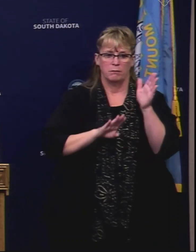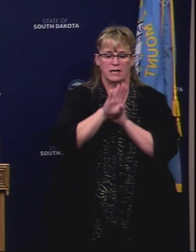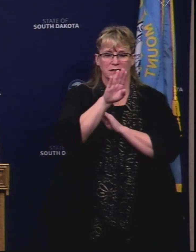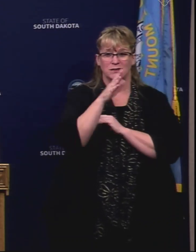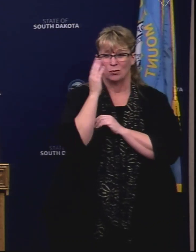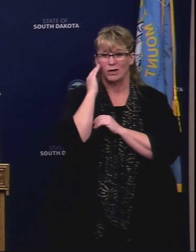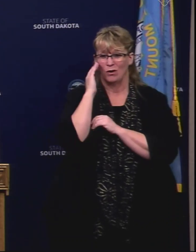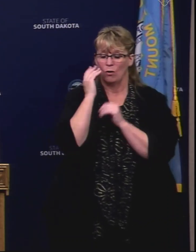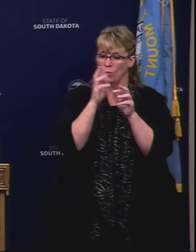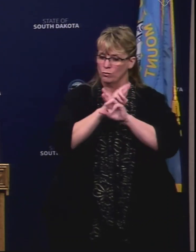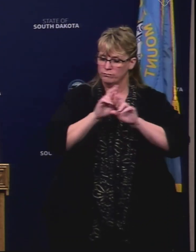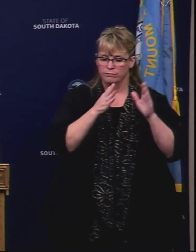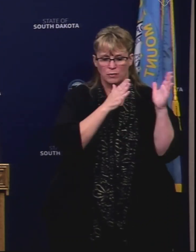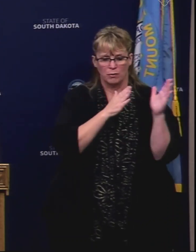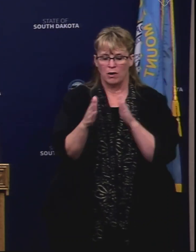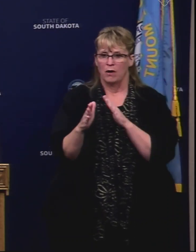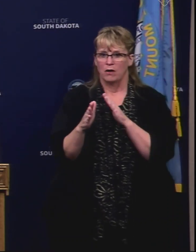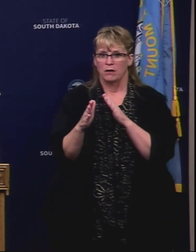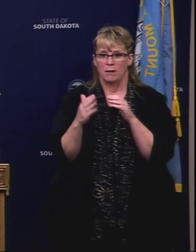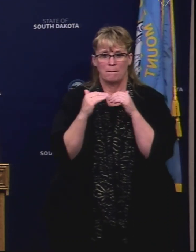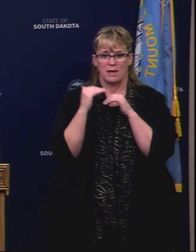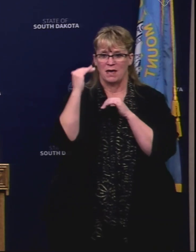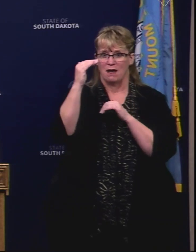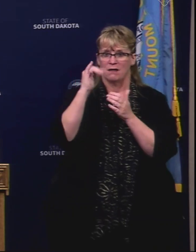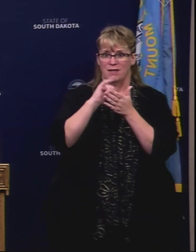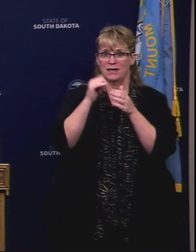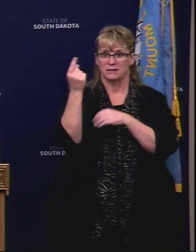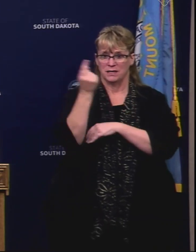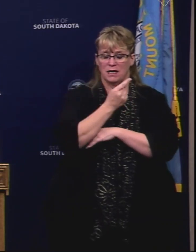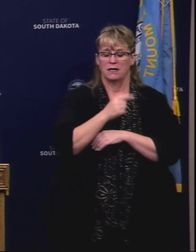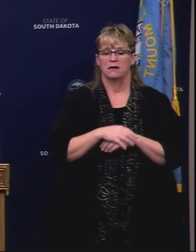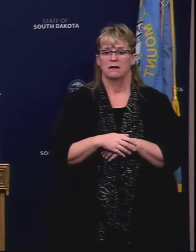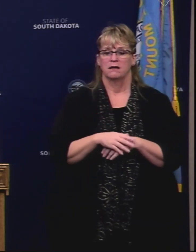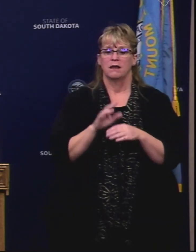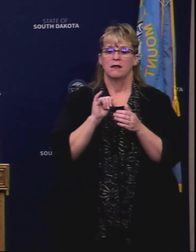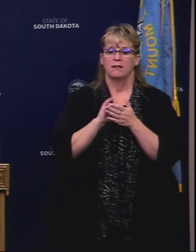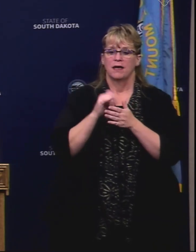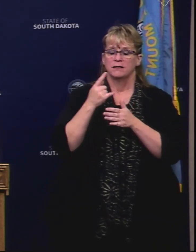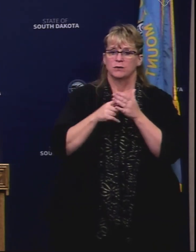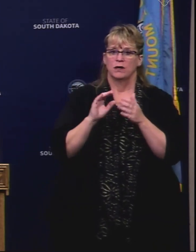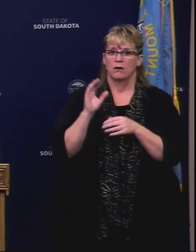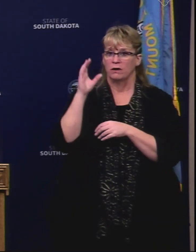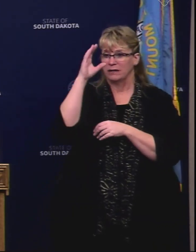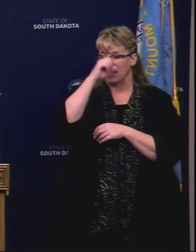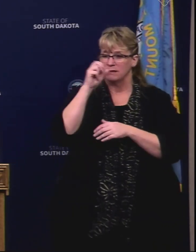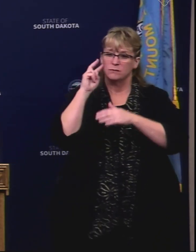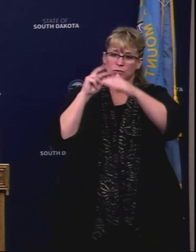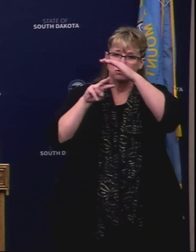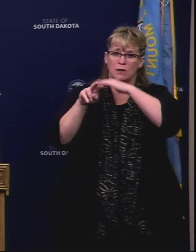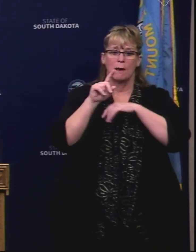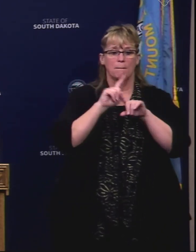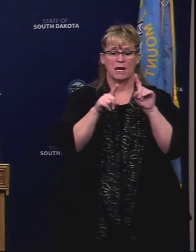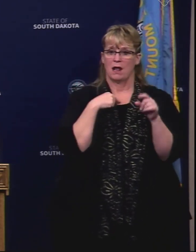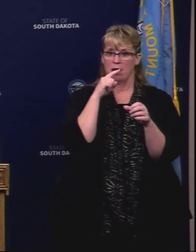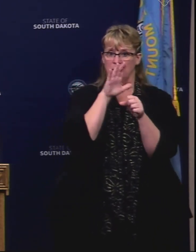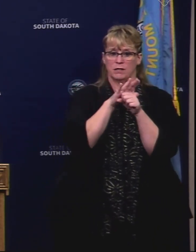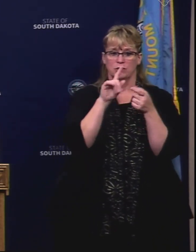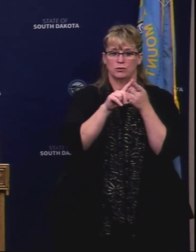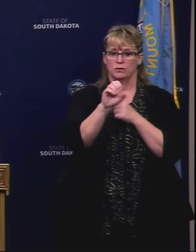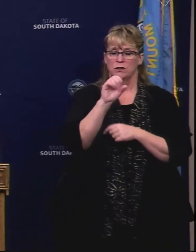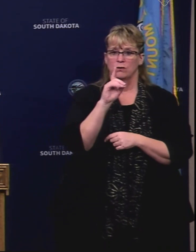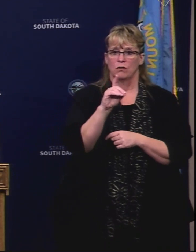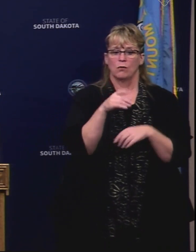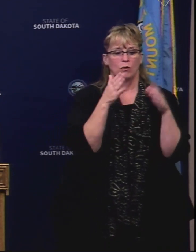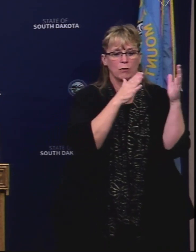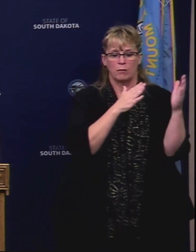we know we are preparing far beyond that. We know that is what our projections say, but I committed to South Dakota that we would be